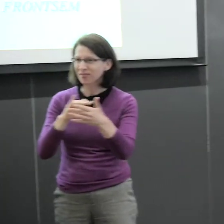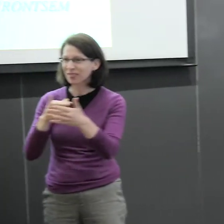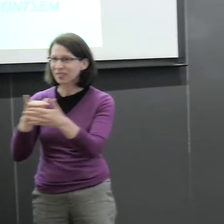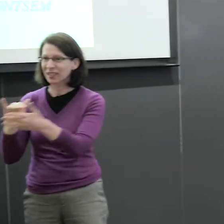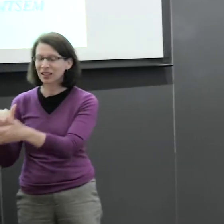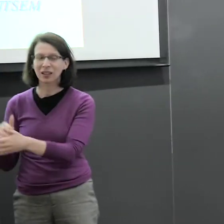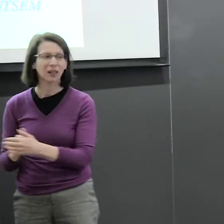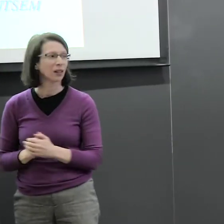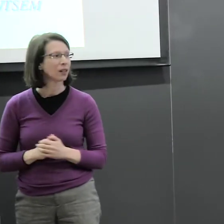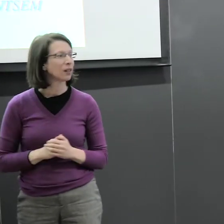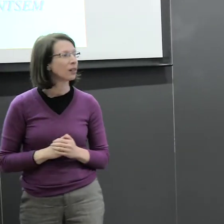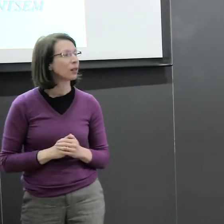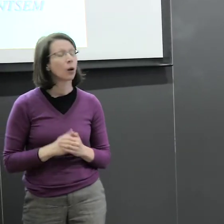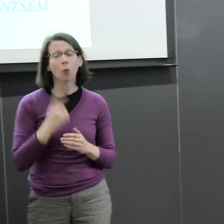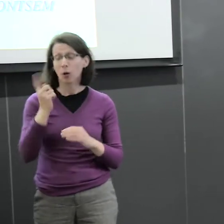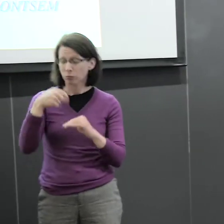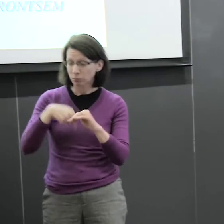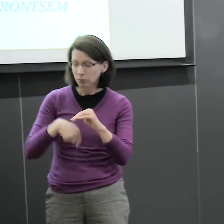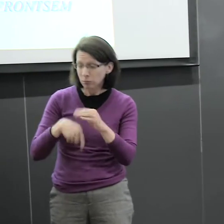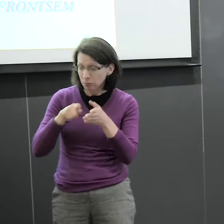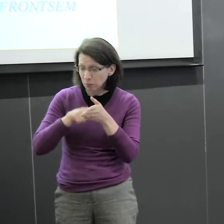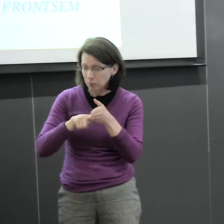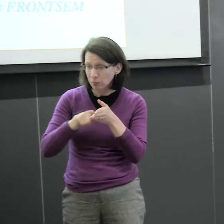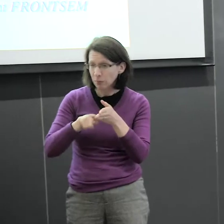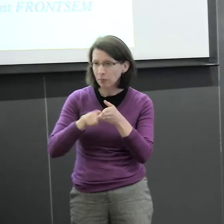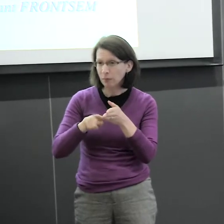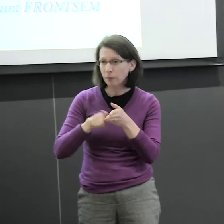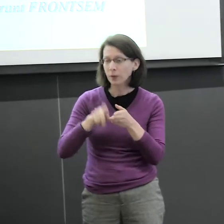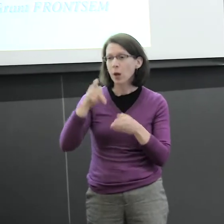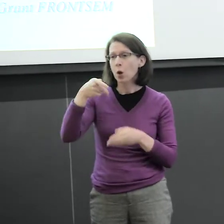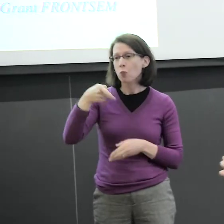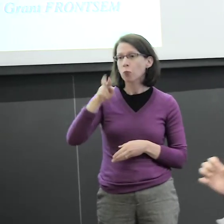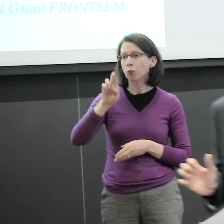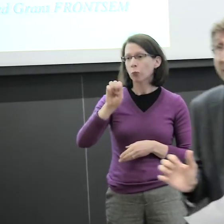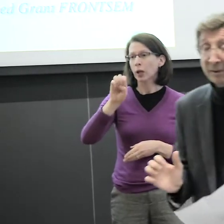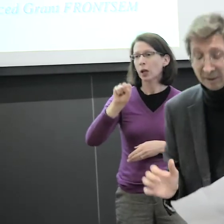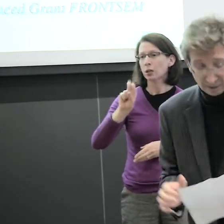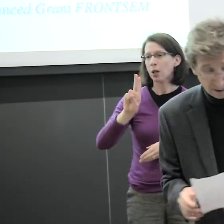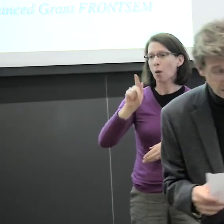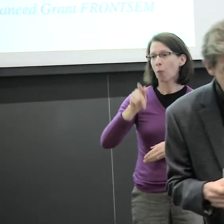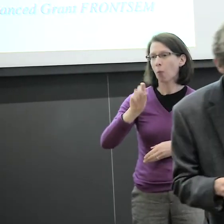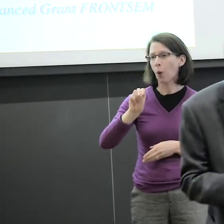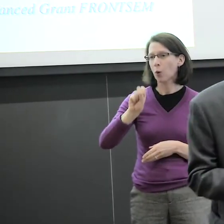more thoroughly is the area of presuppositions and presupposition theory.